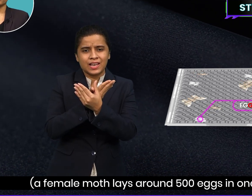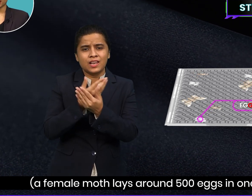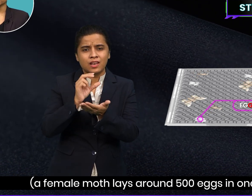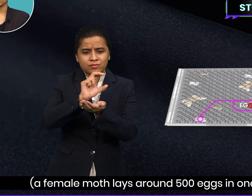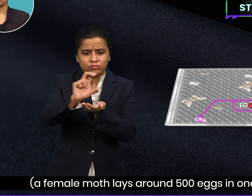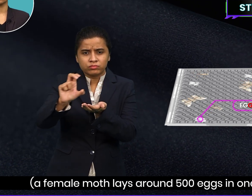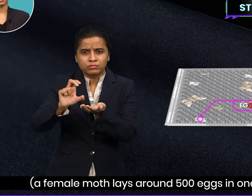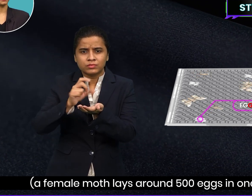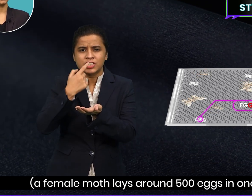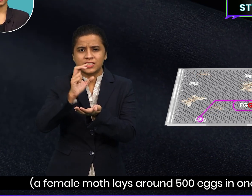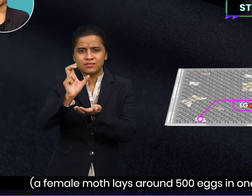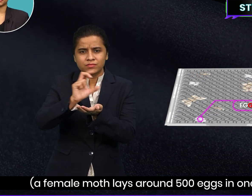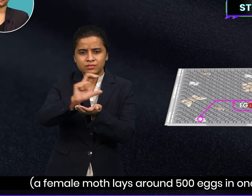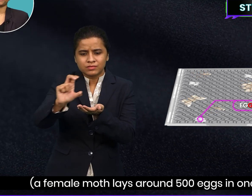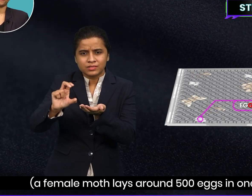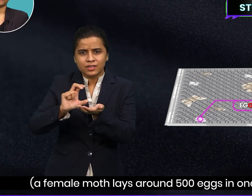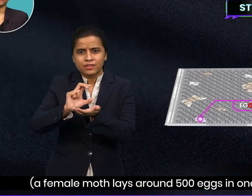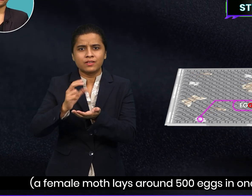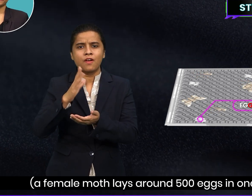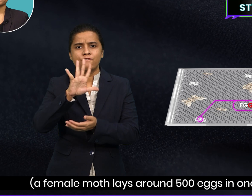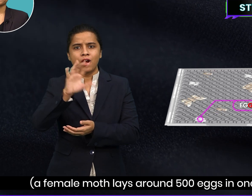in one go and dies.